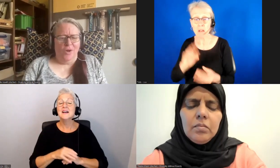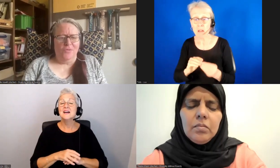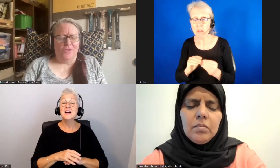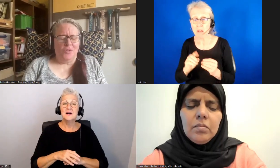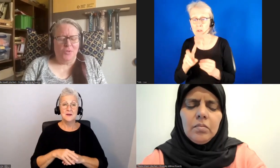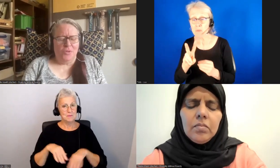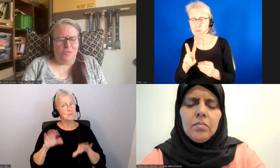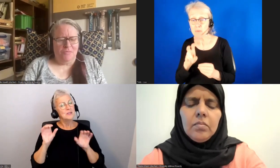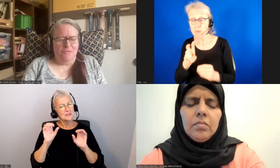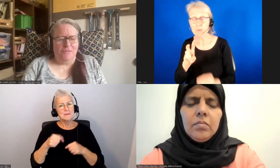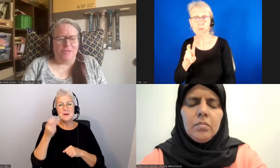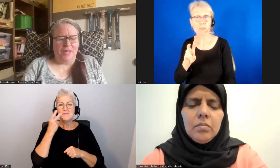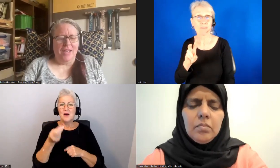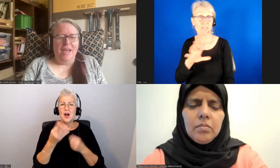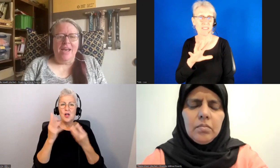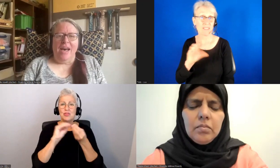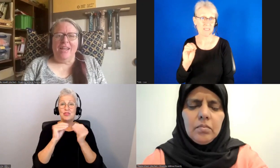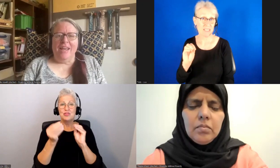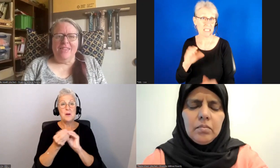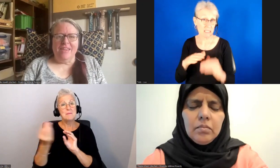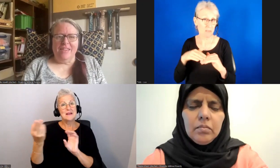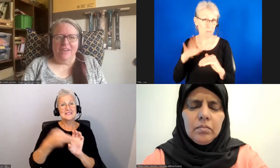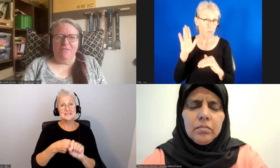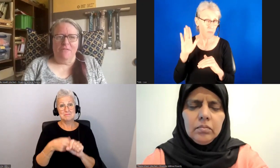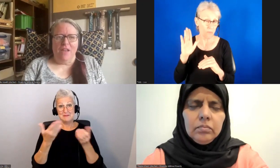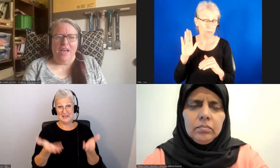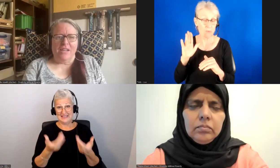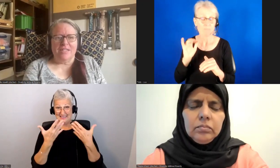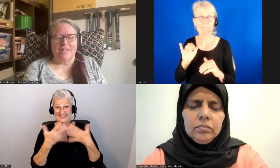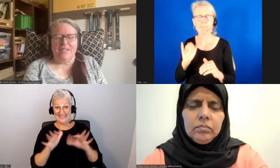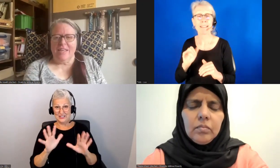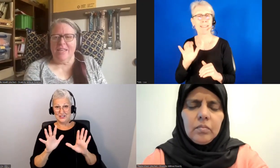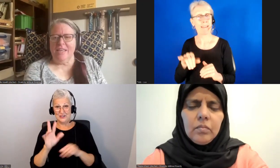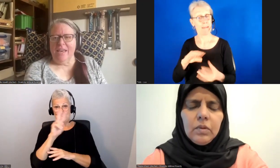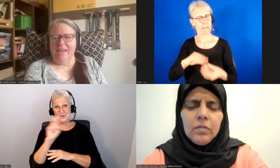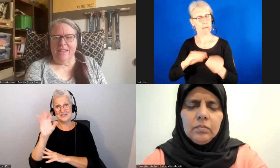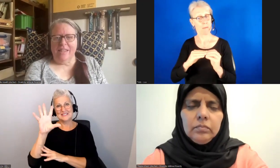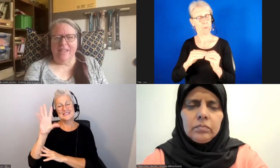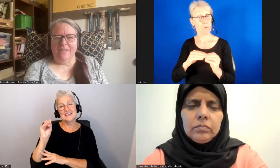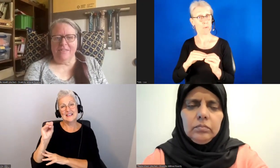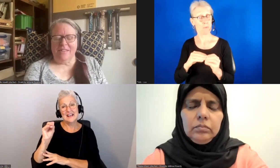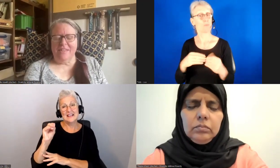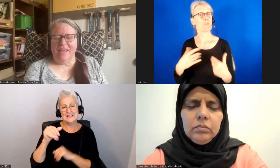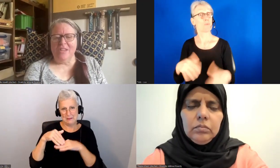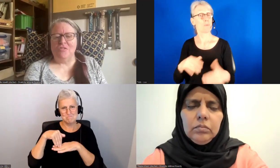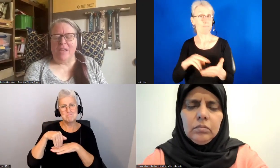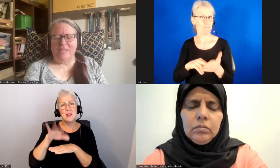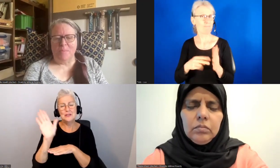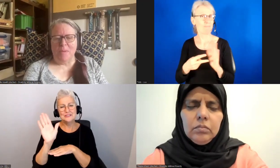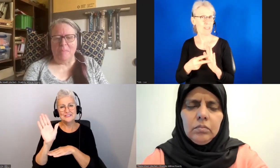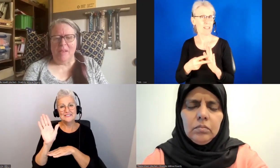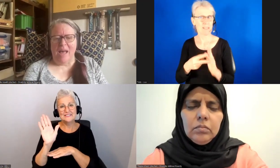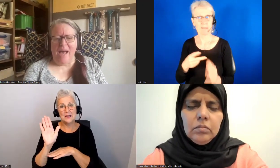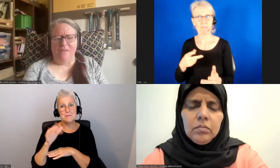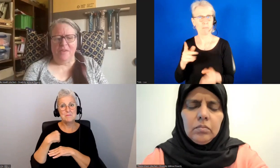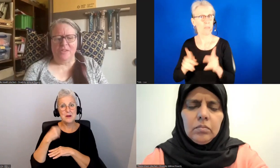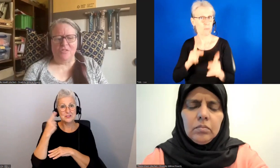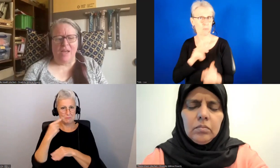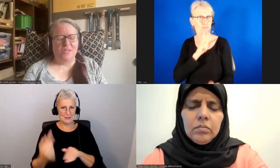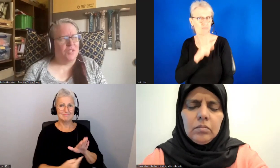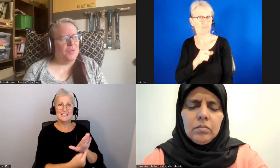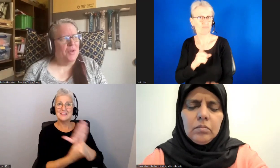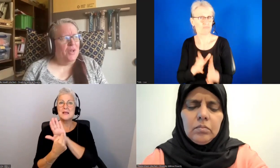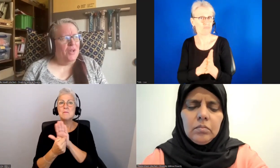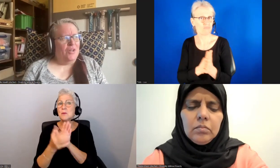at over 250, and I think that reflects the interest that people have